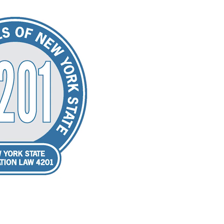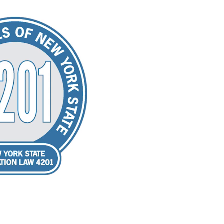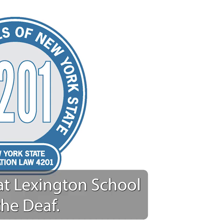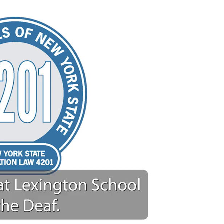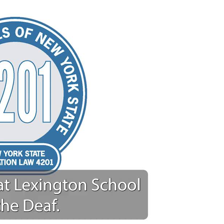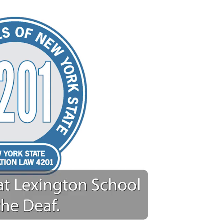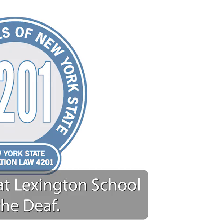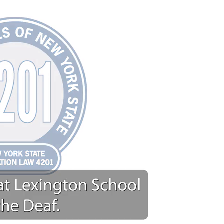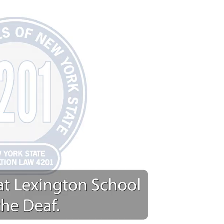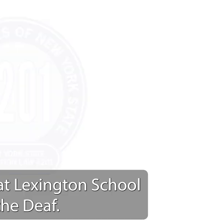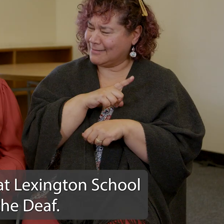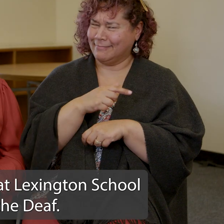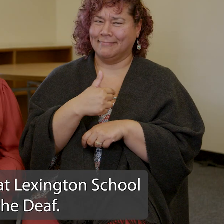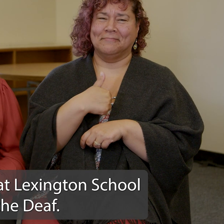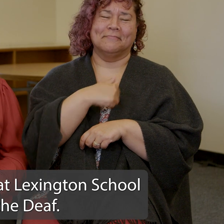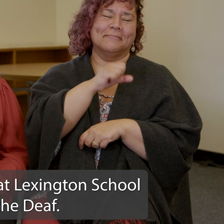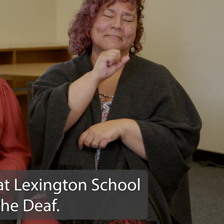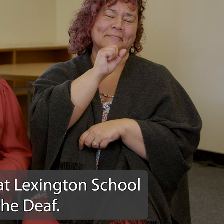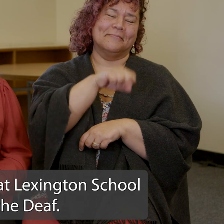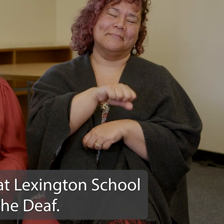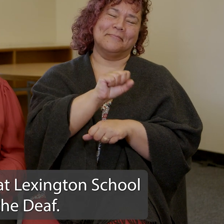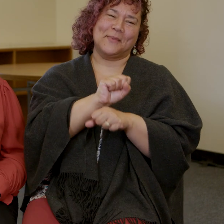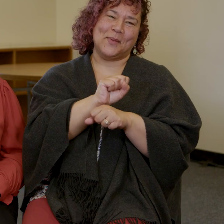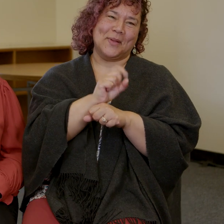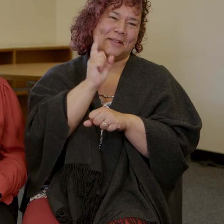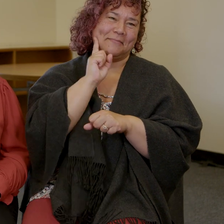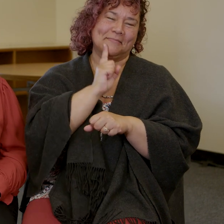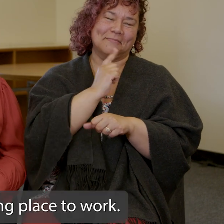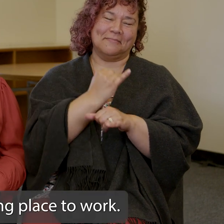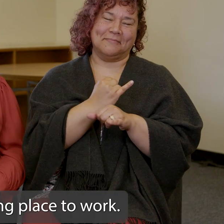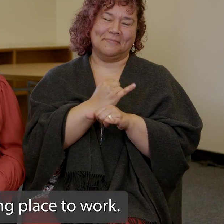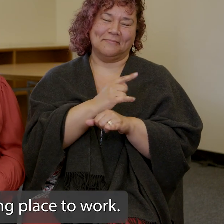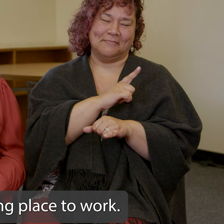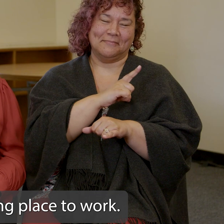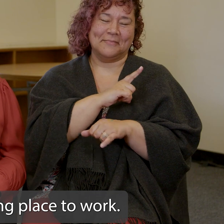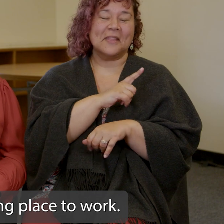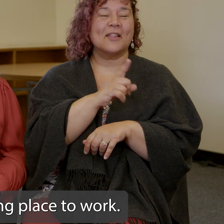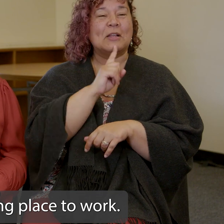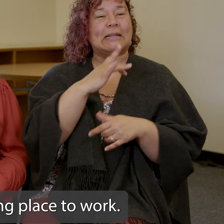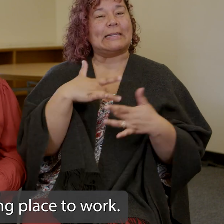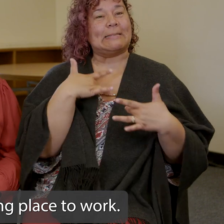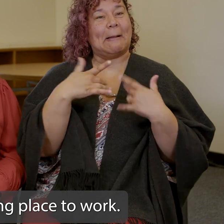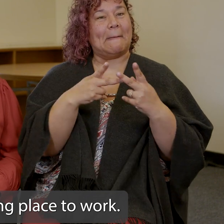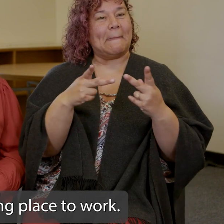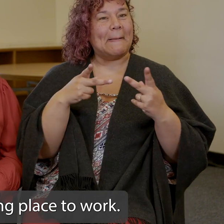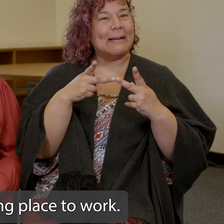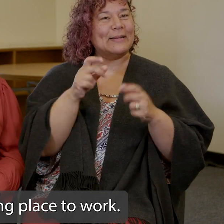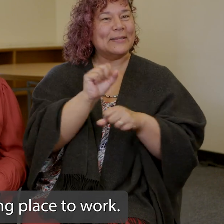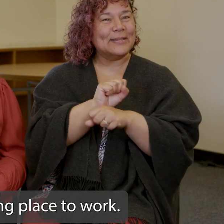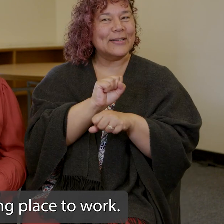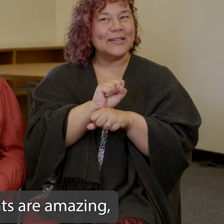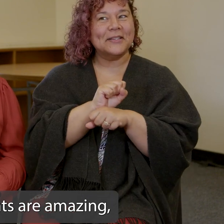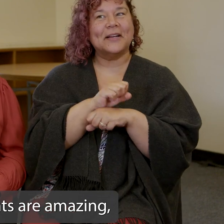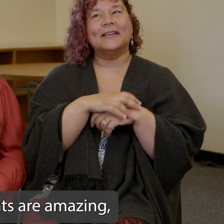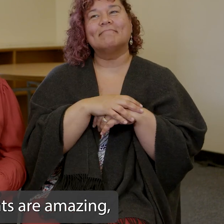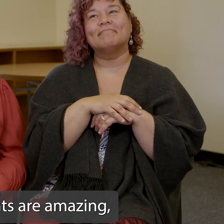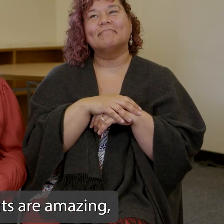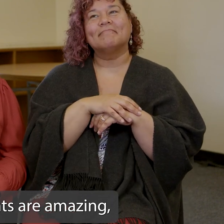I love working at Lexington School for the Deaf. It's an exciting place to work. The students are